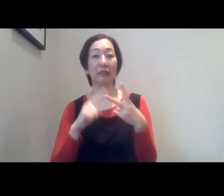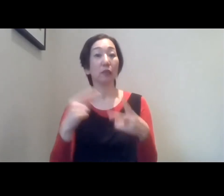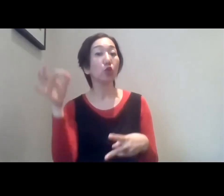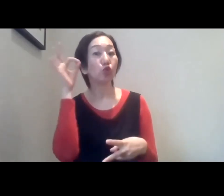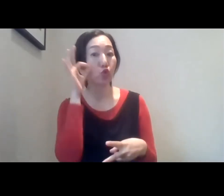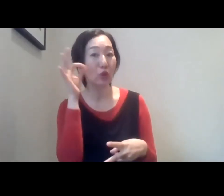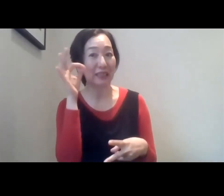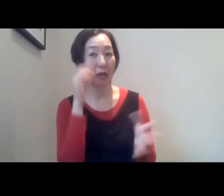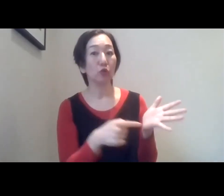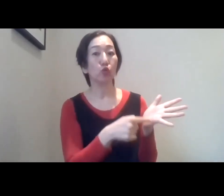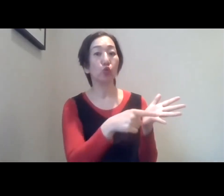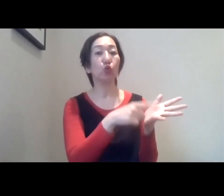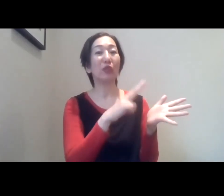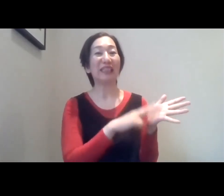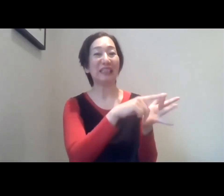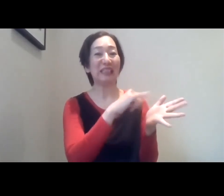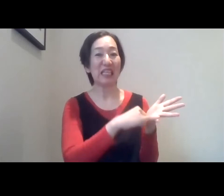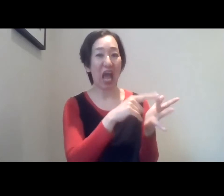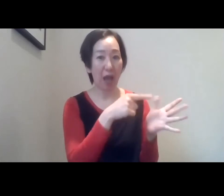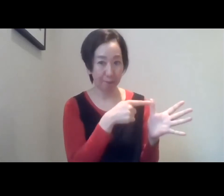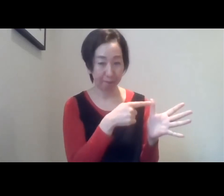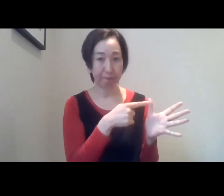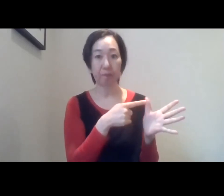toured it to Canada and to Tunisia.